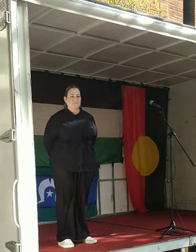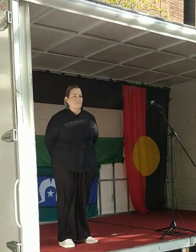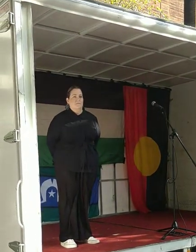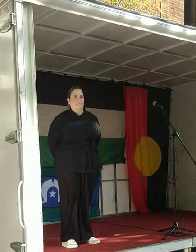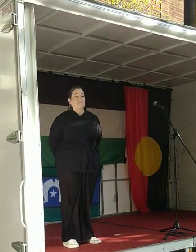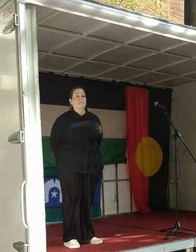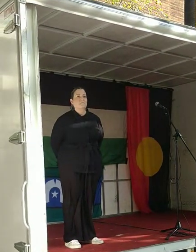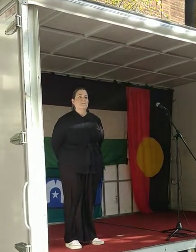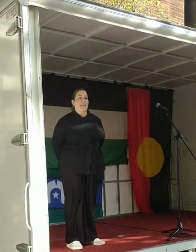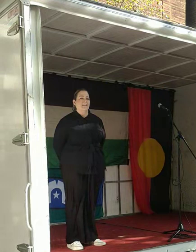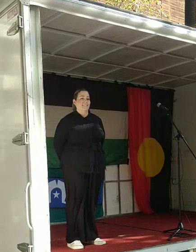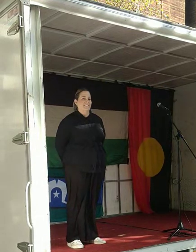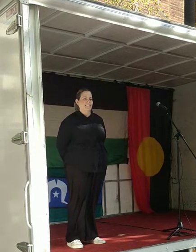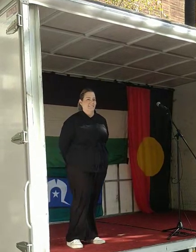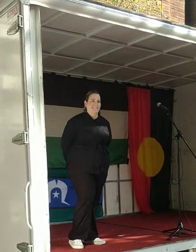Okay.